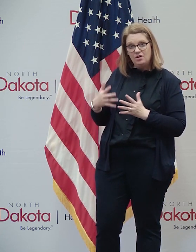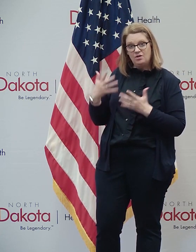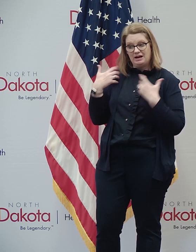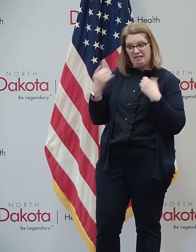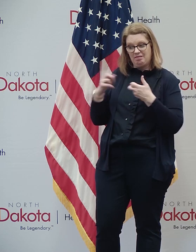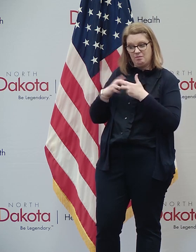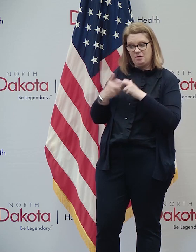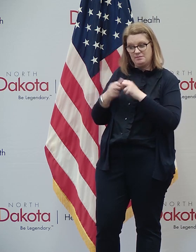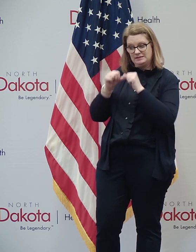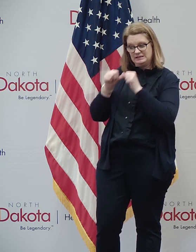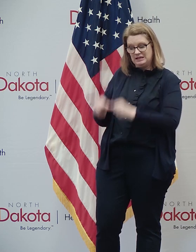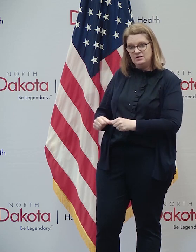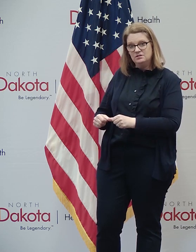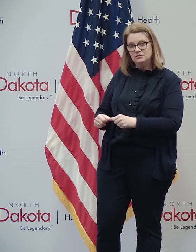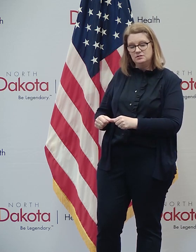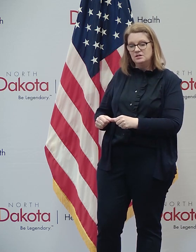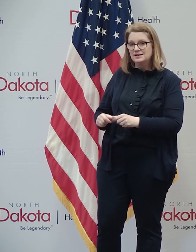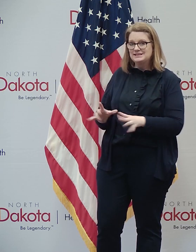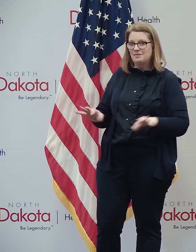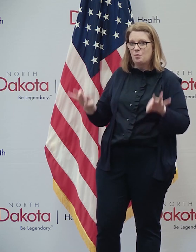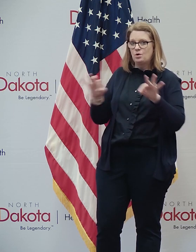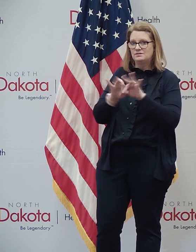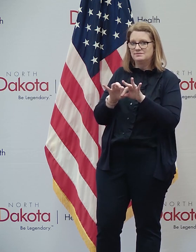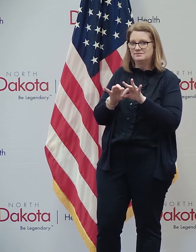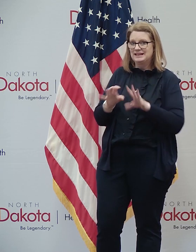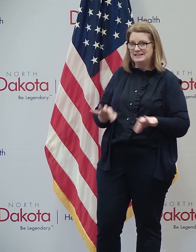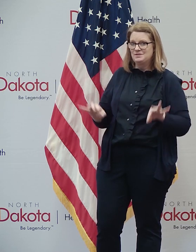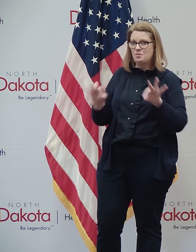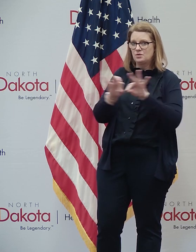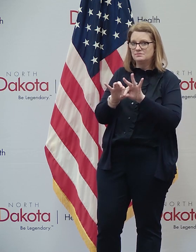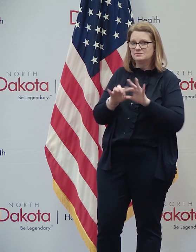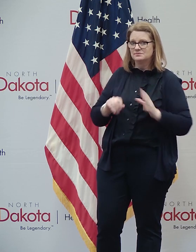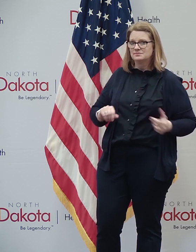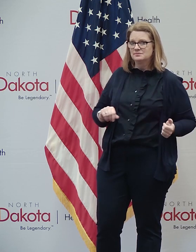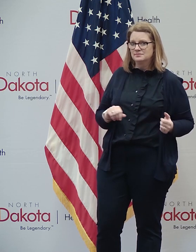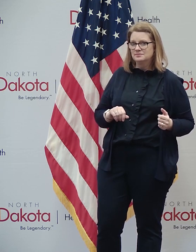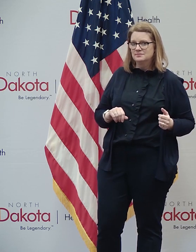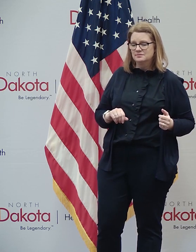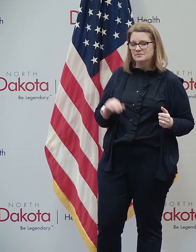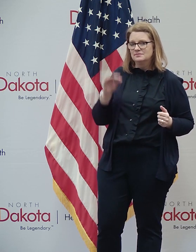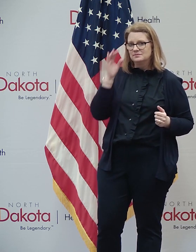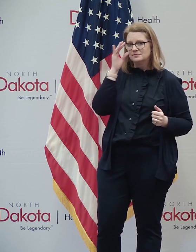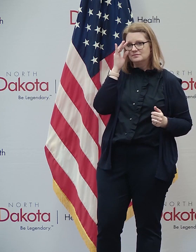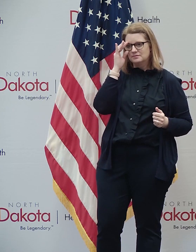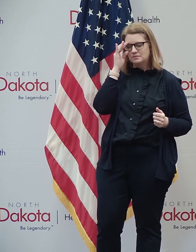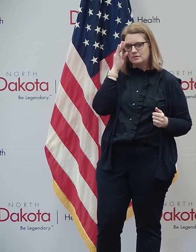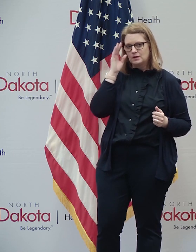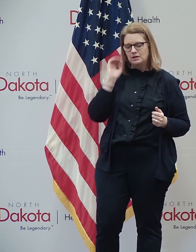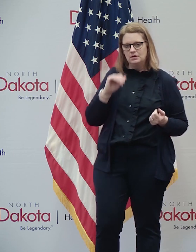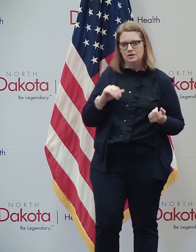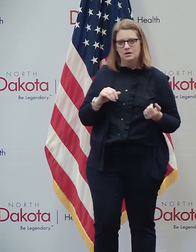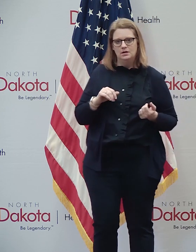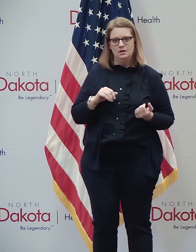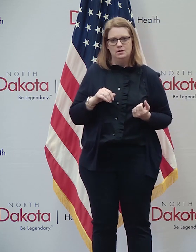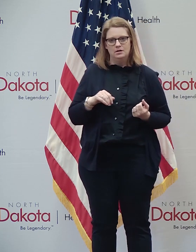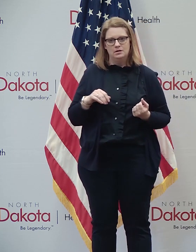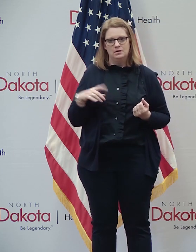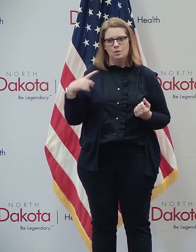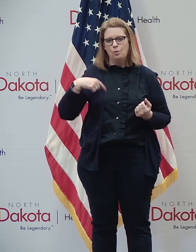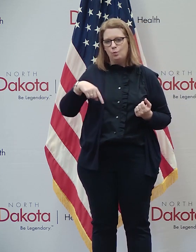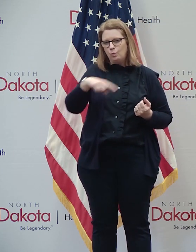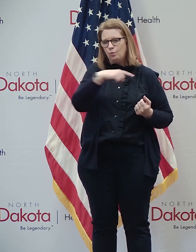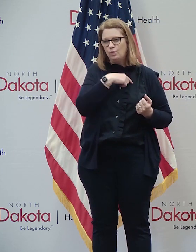does matter that we still practice this, particularly if you've got family members who are either in an age group, if you're